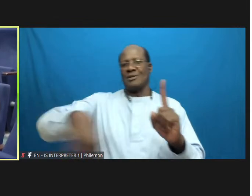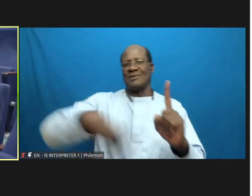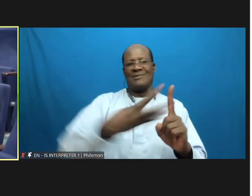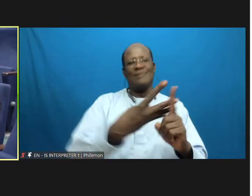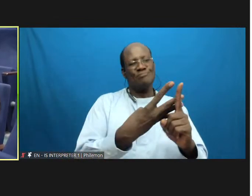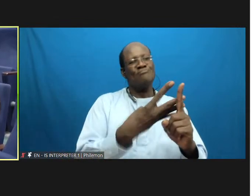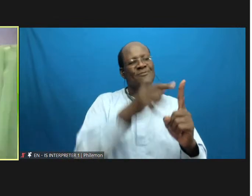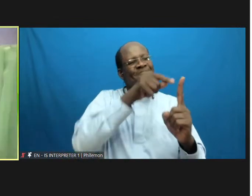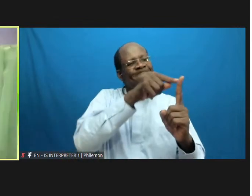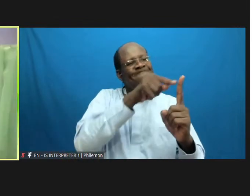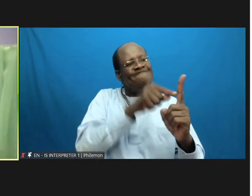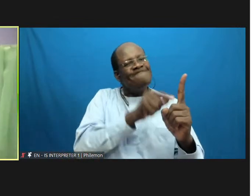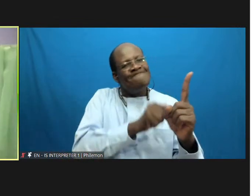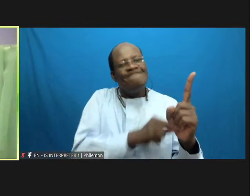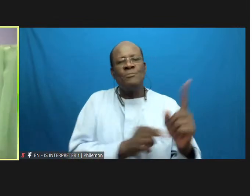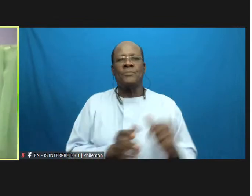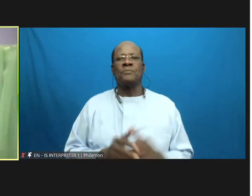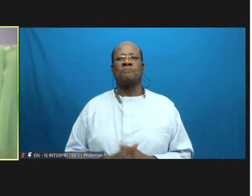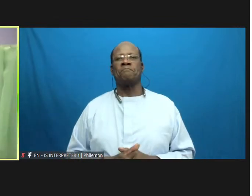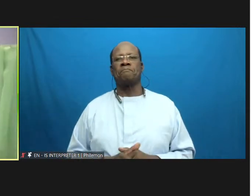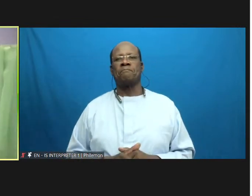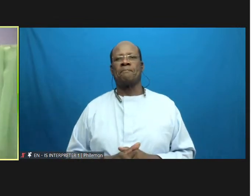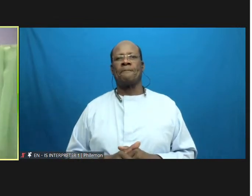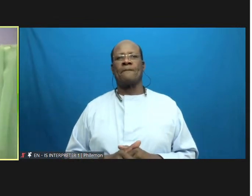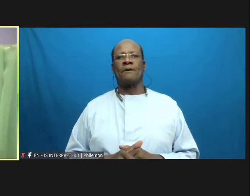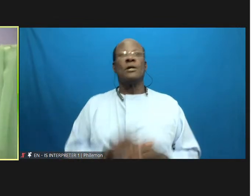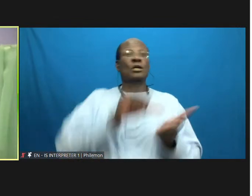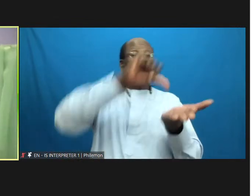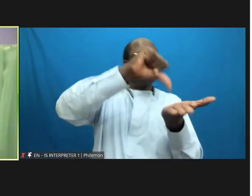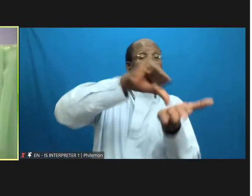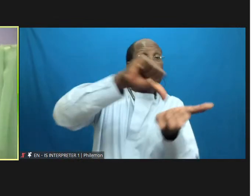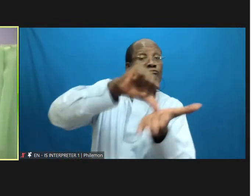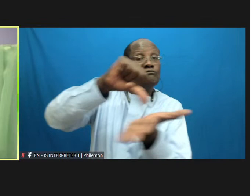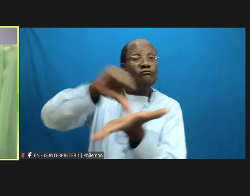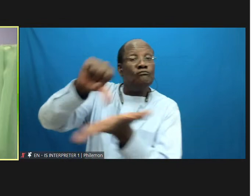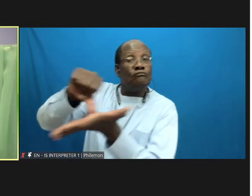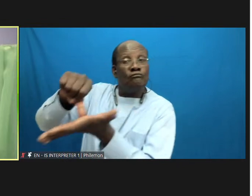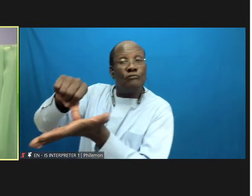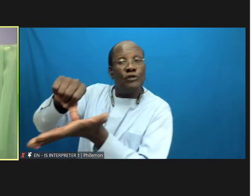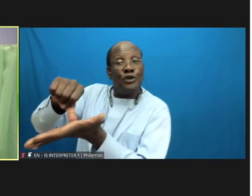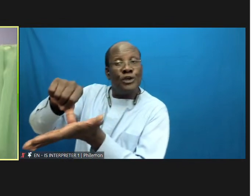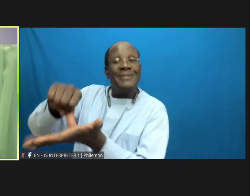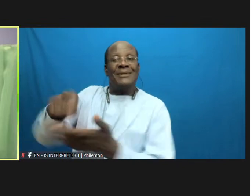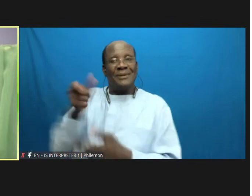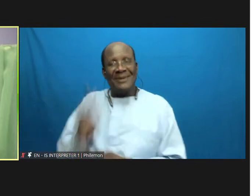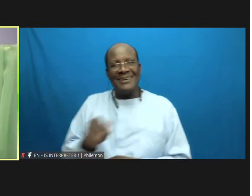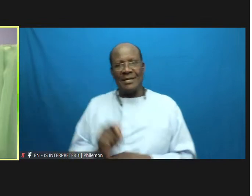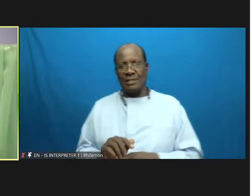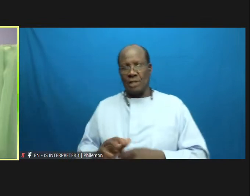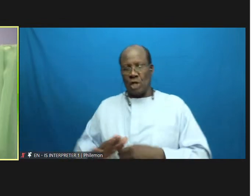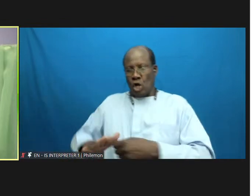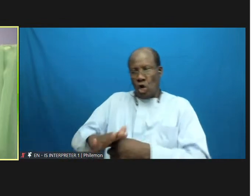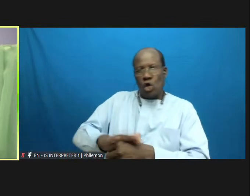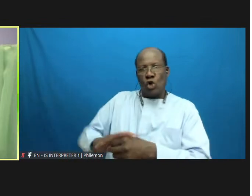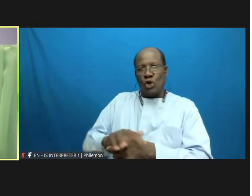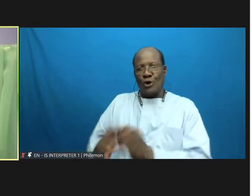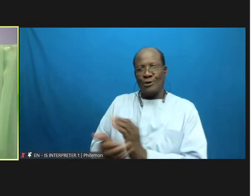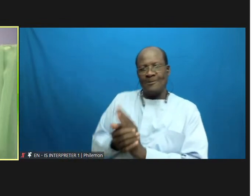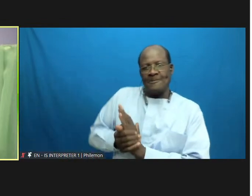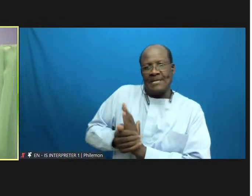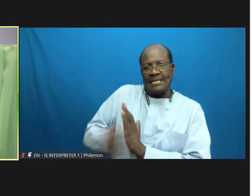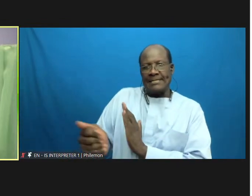Investment in the design of smart cities, making use of local knowledge and skills was underlined. And again,